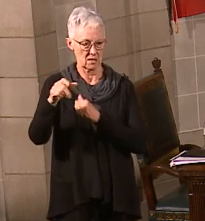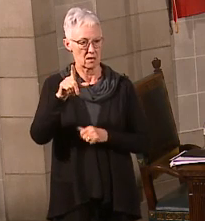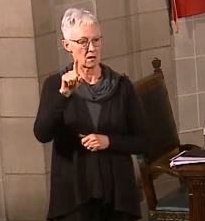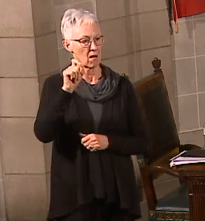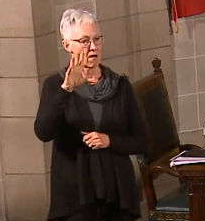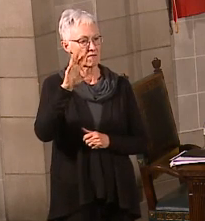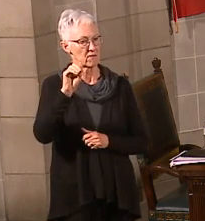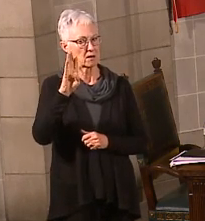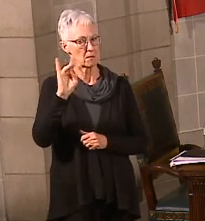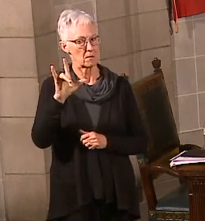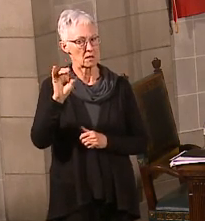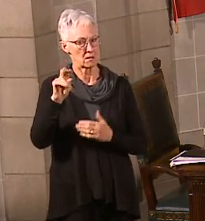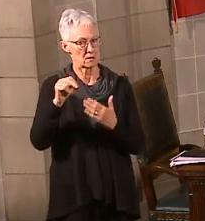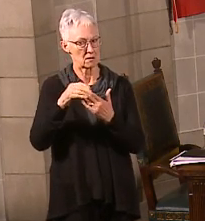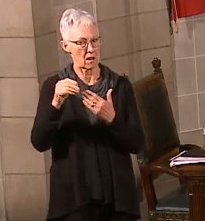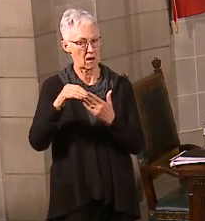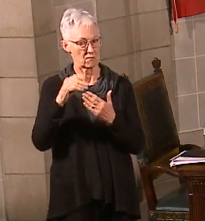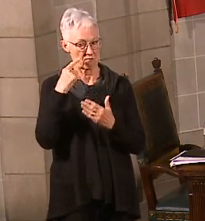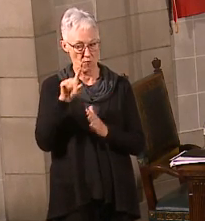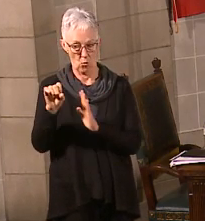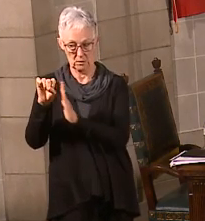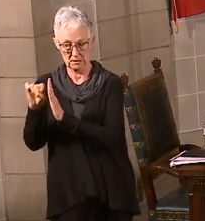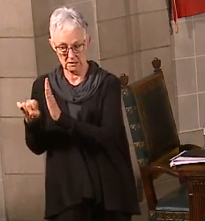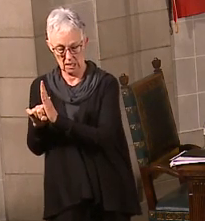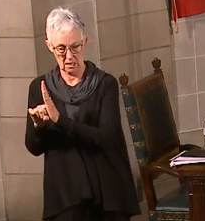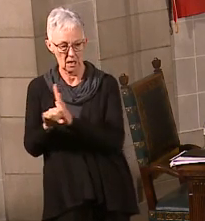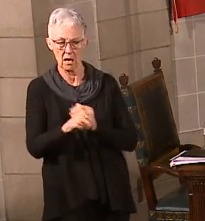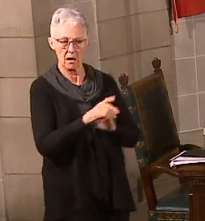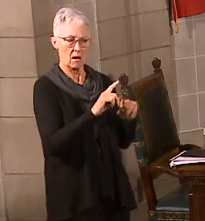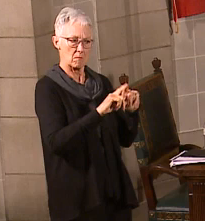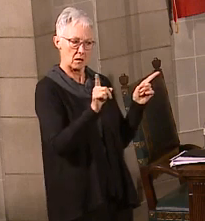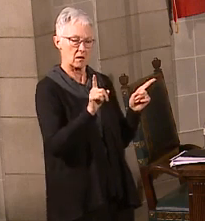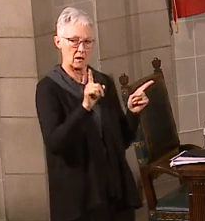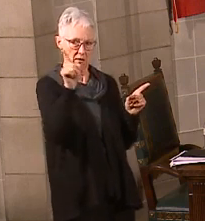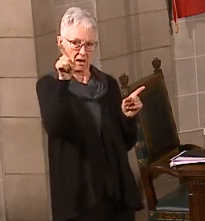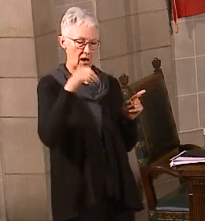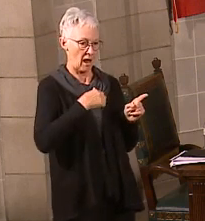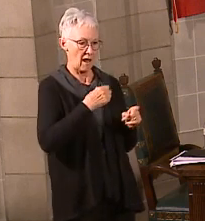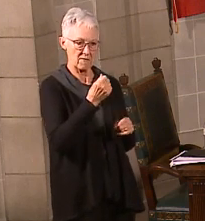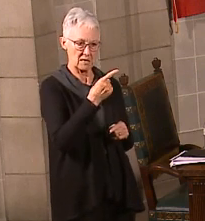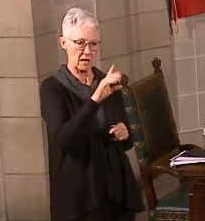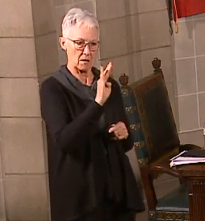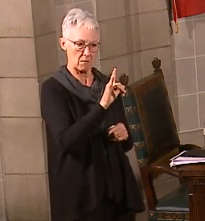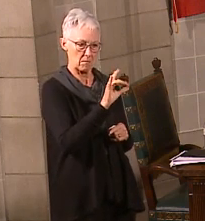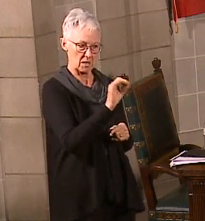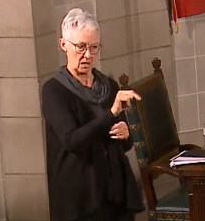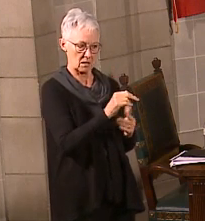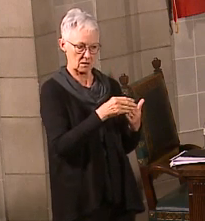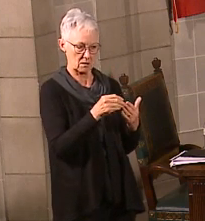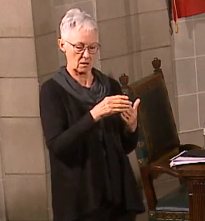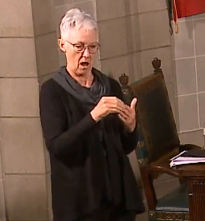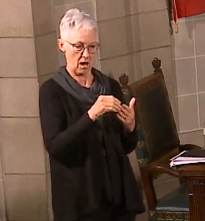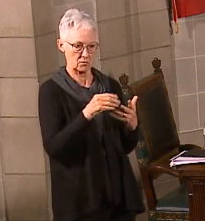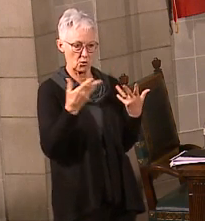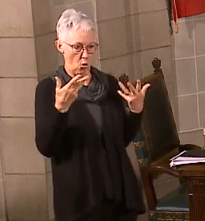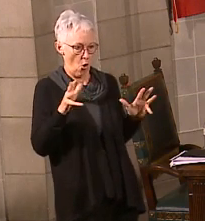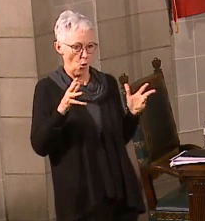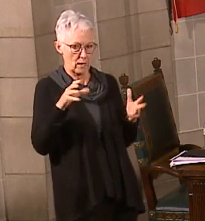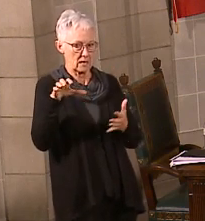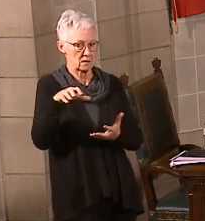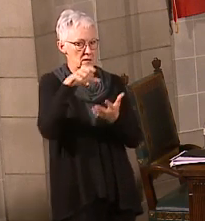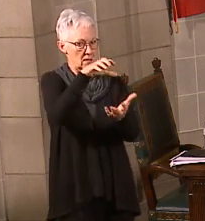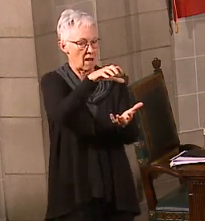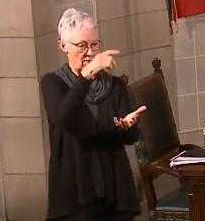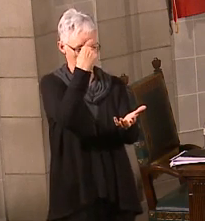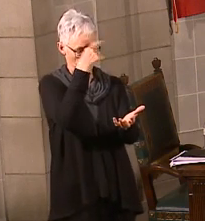states, there was $11 billion of that was set aside for tribes and territories. And so the direct cash